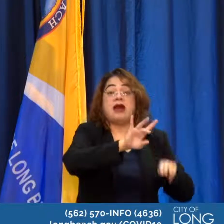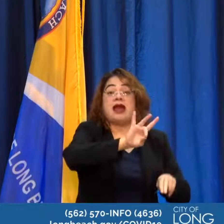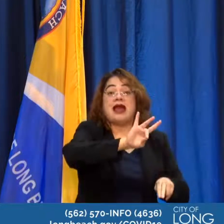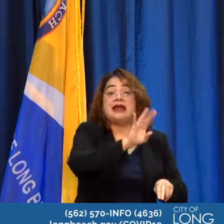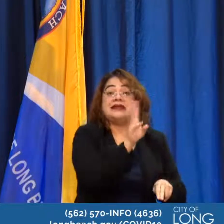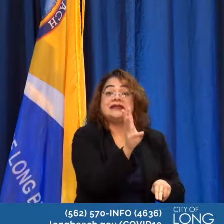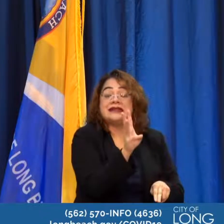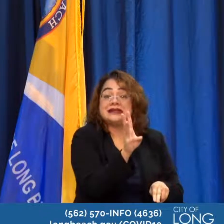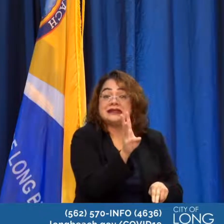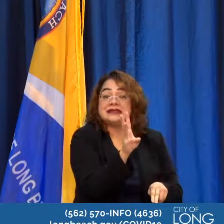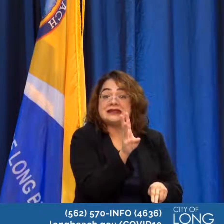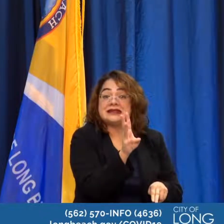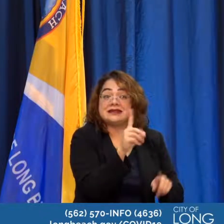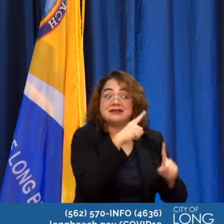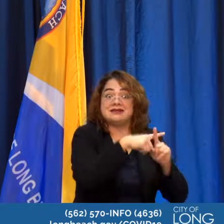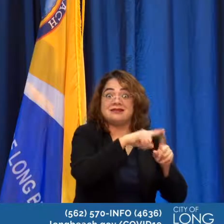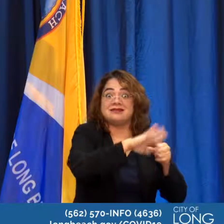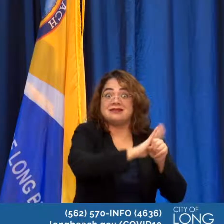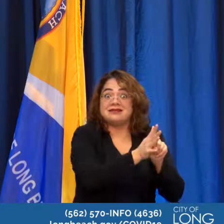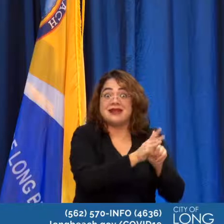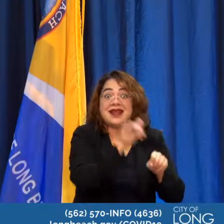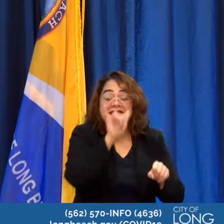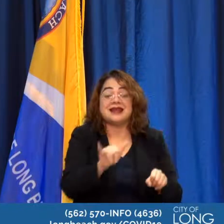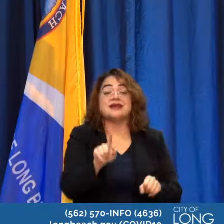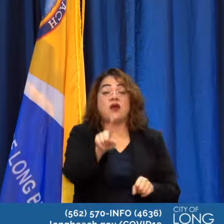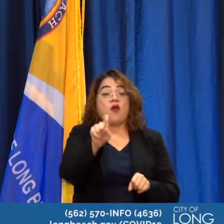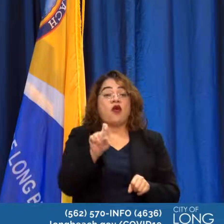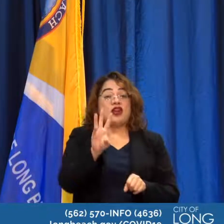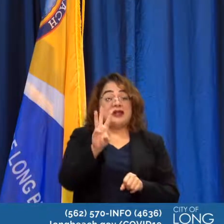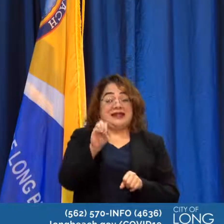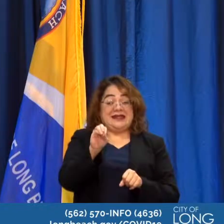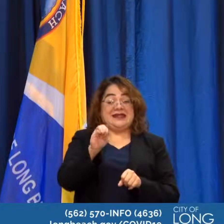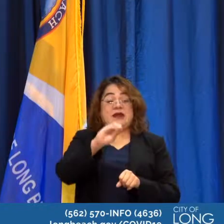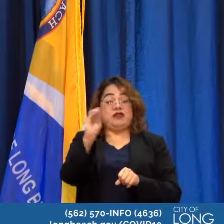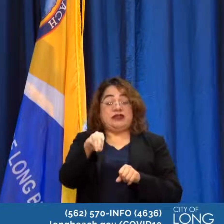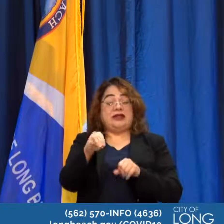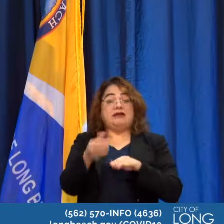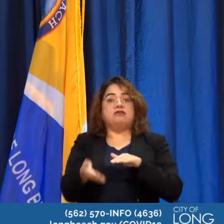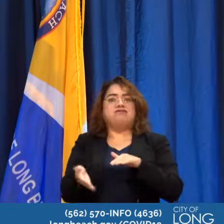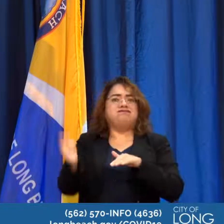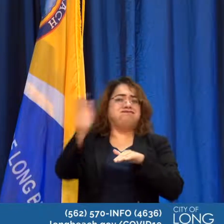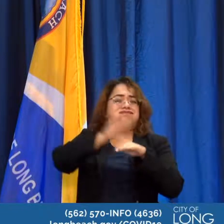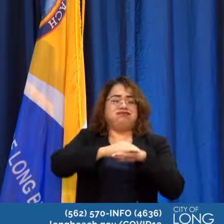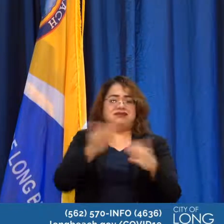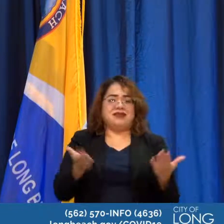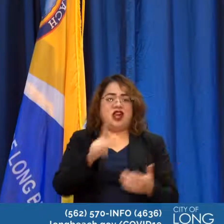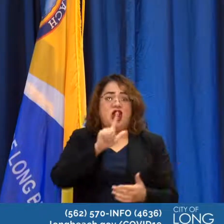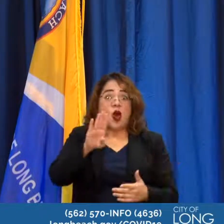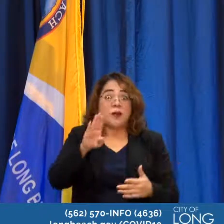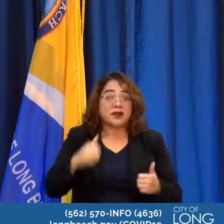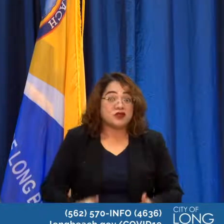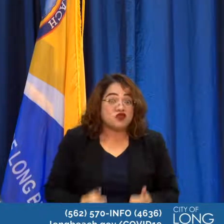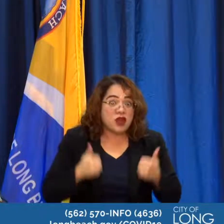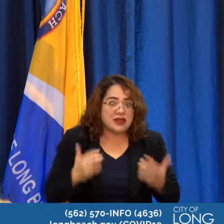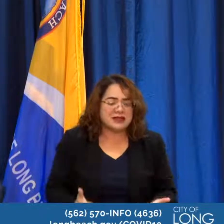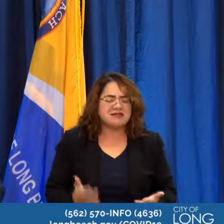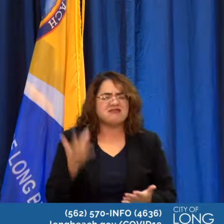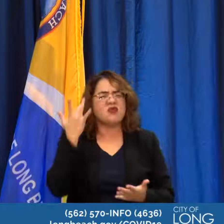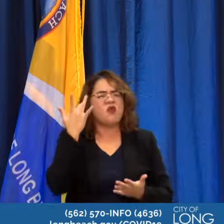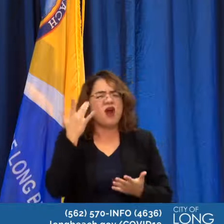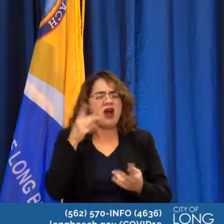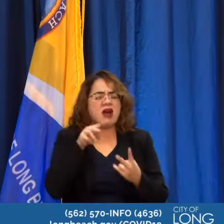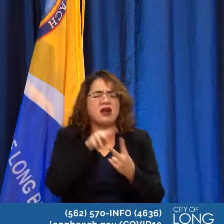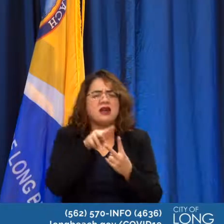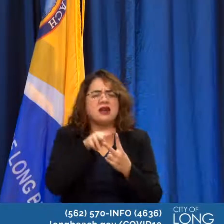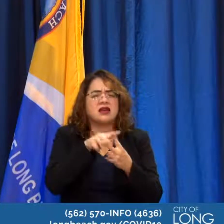today. That's a 160% increase of just Long Beach residents. And why are these two numbers